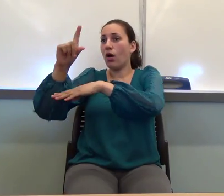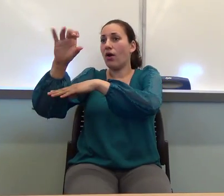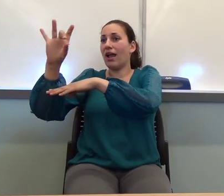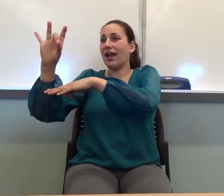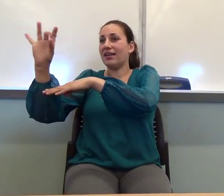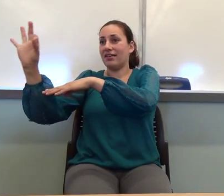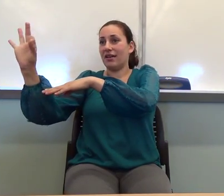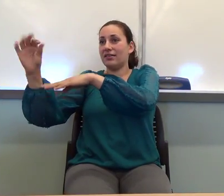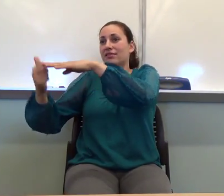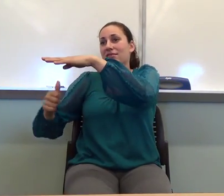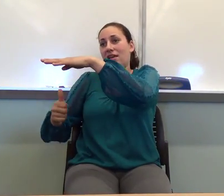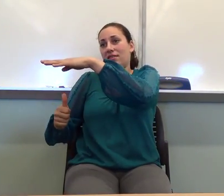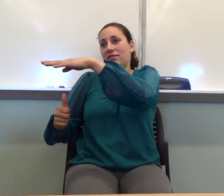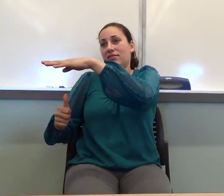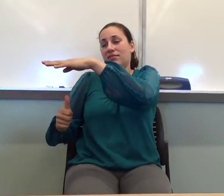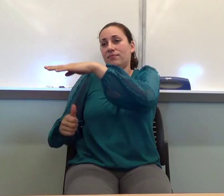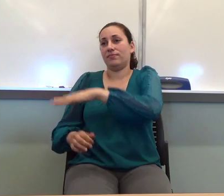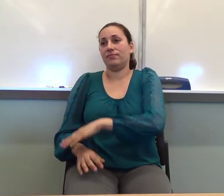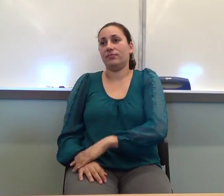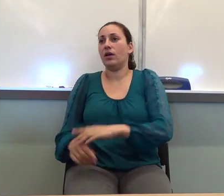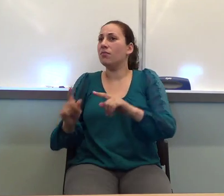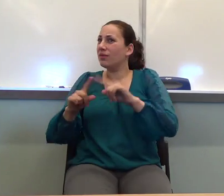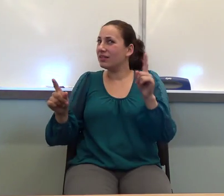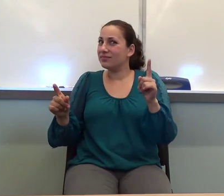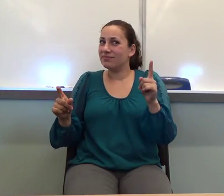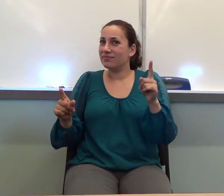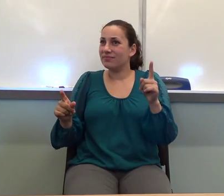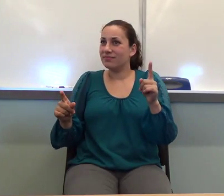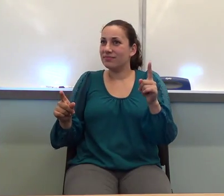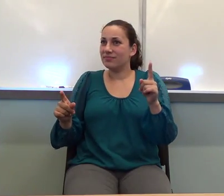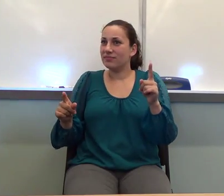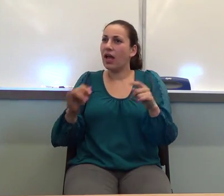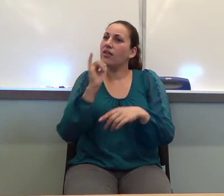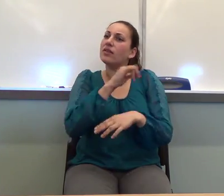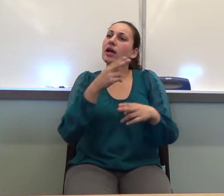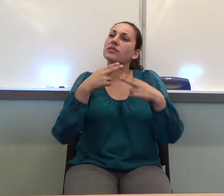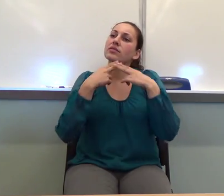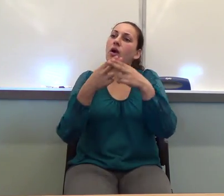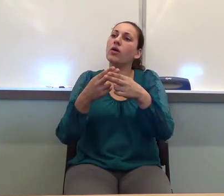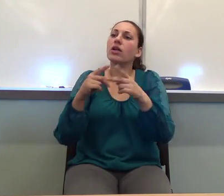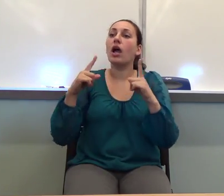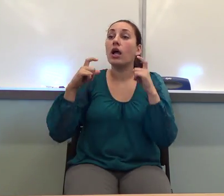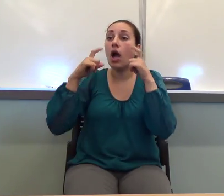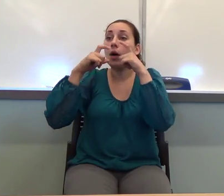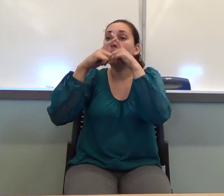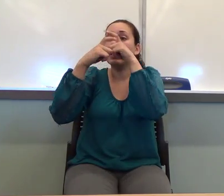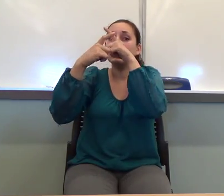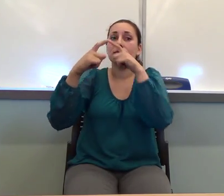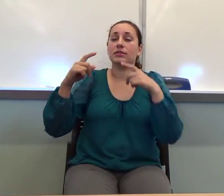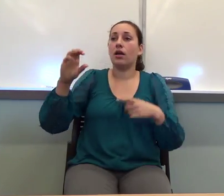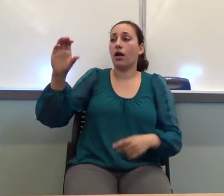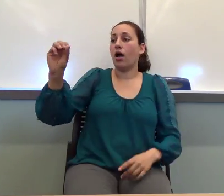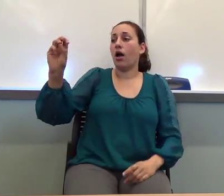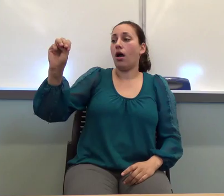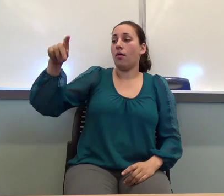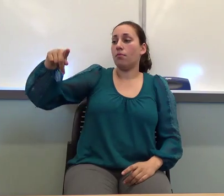189/10. But that's called a complex fraction. There are such things in mathematics. They're